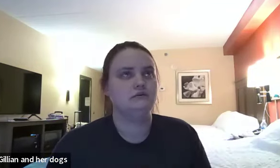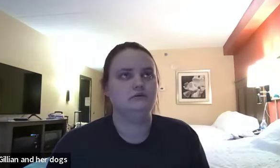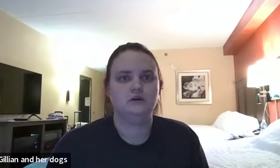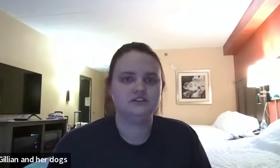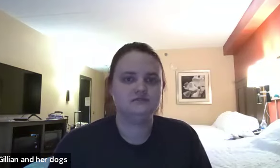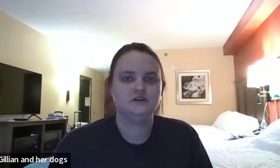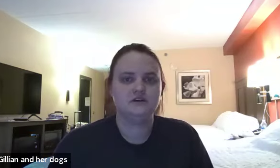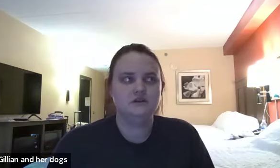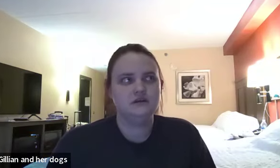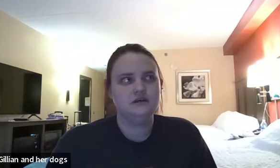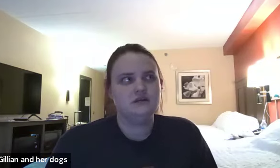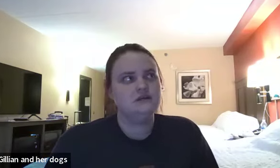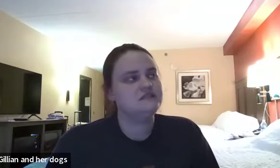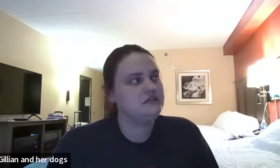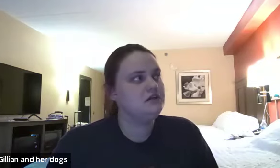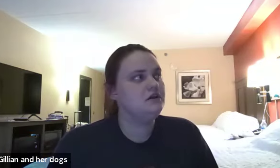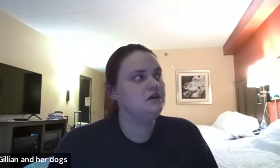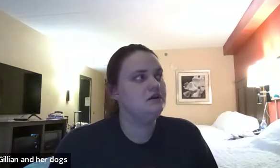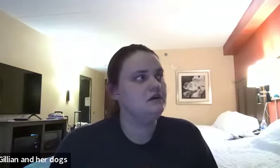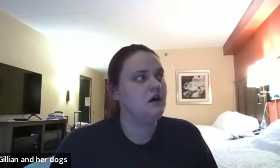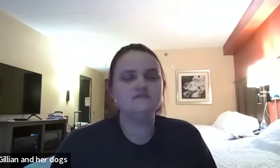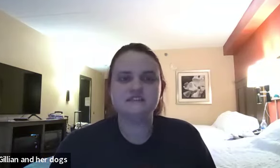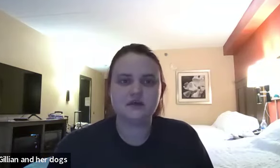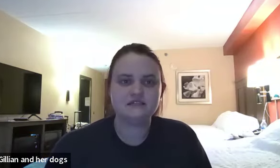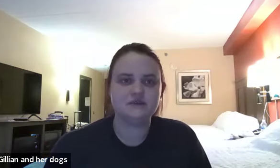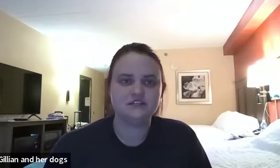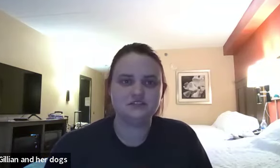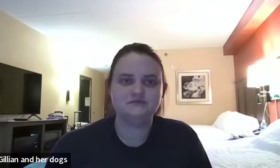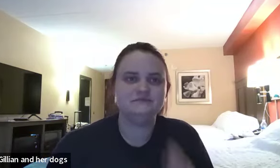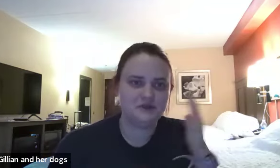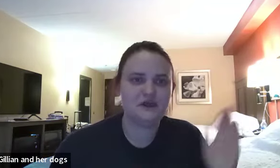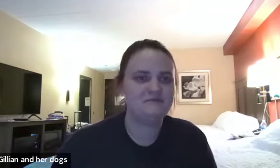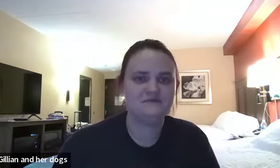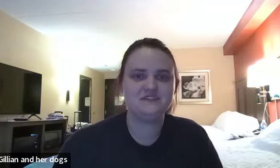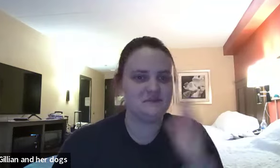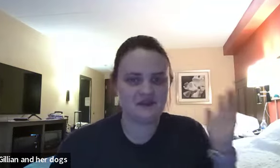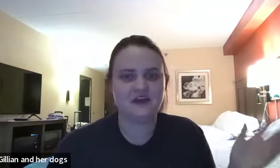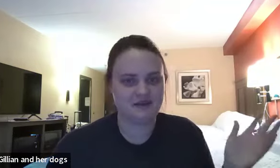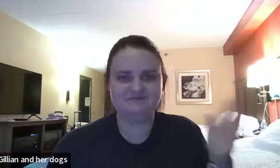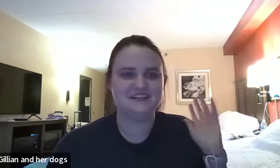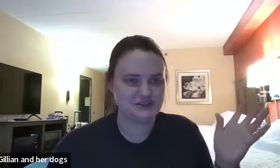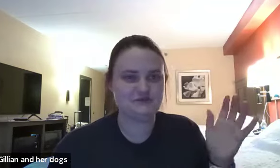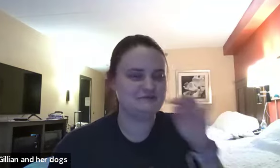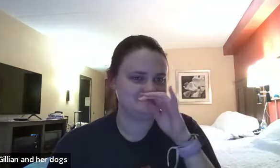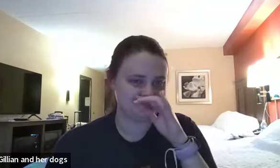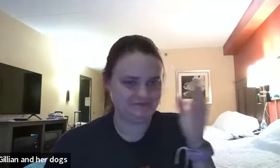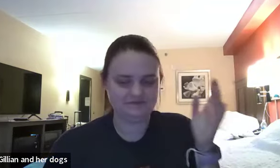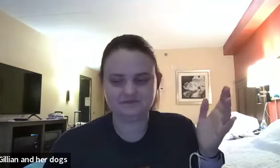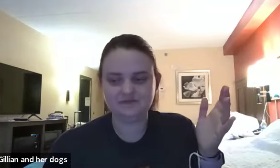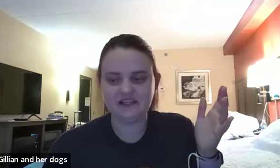oh gosh, senior office supplies manager, okay, something like that. That's a good one. And